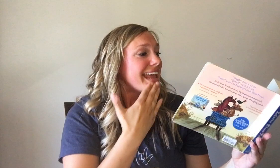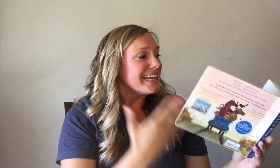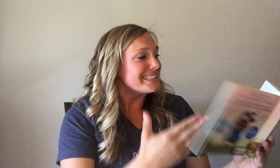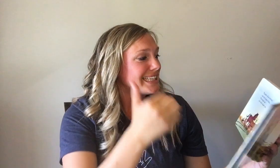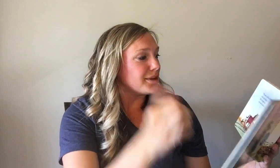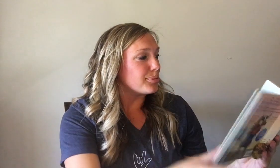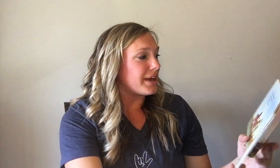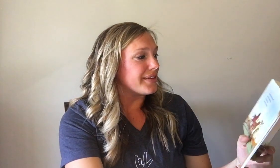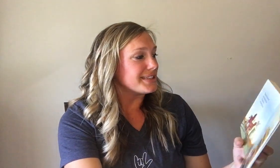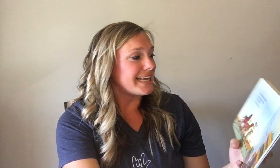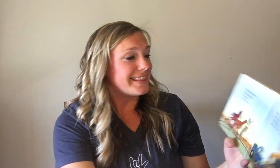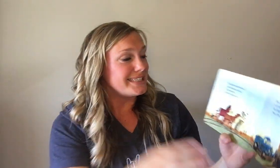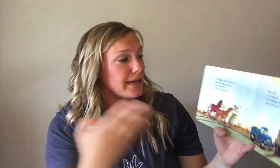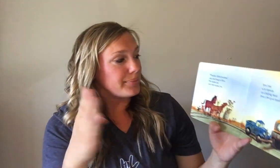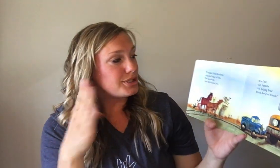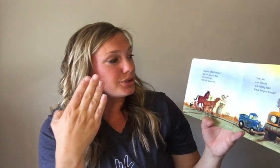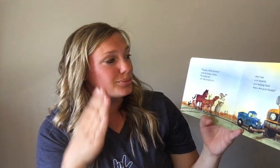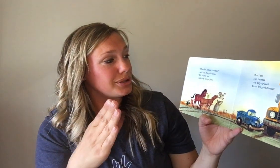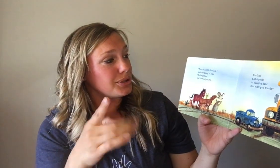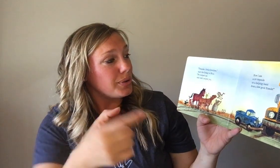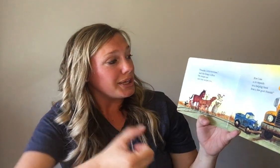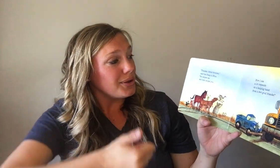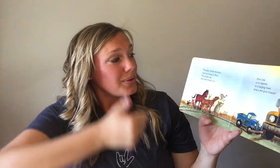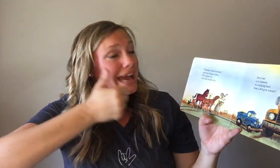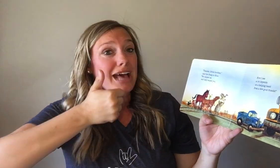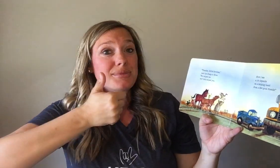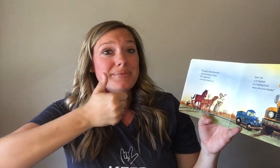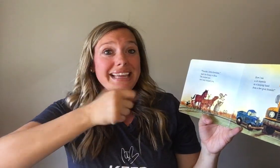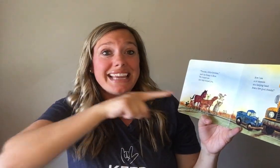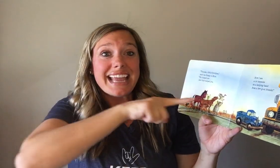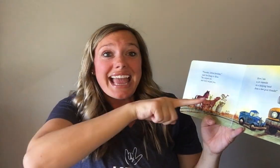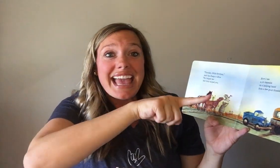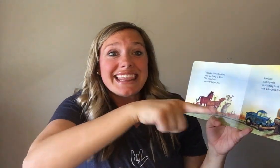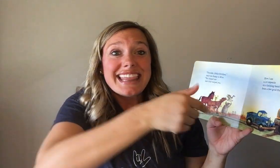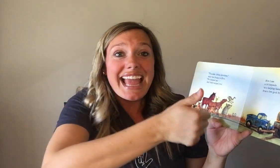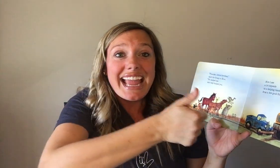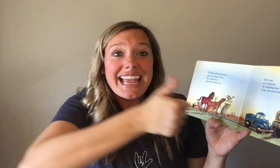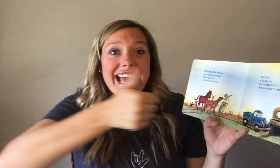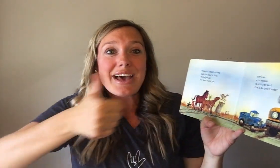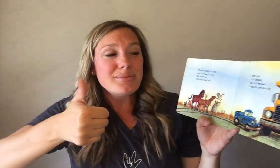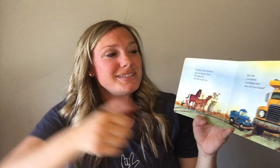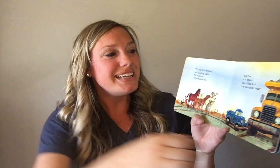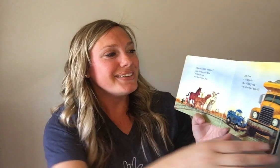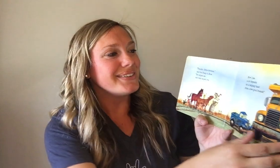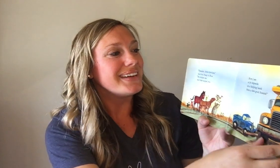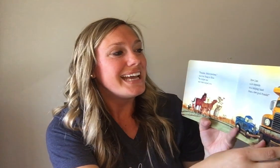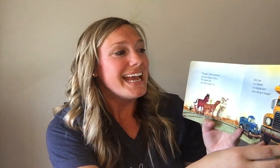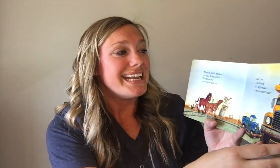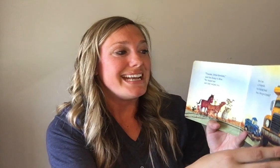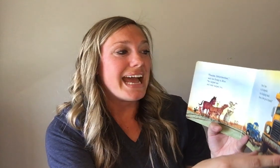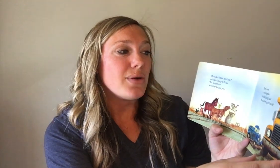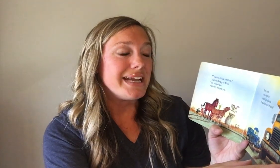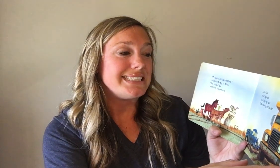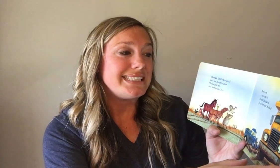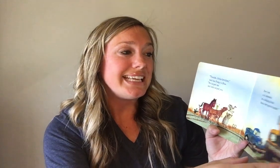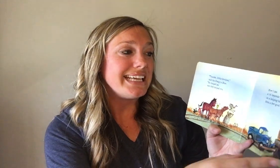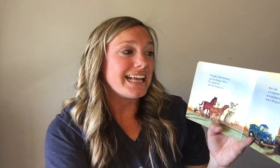Thanks, little brother, said the dump to Blue. You helped me and they helped you. Now I see a